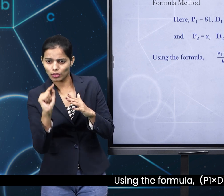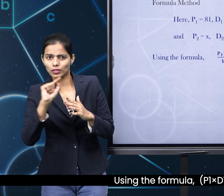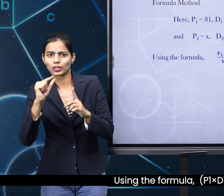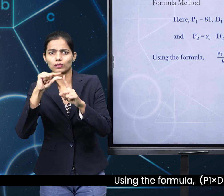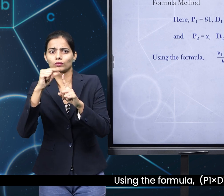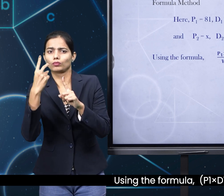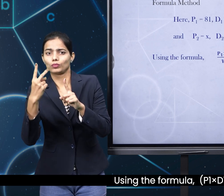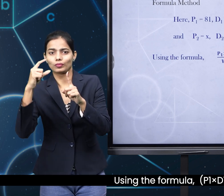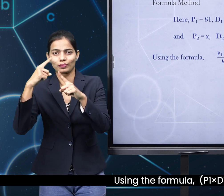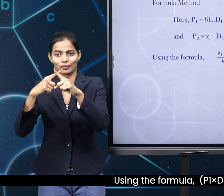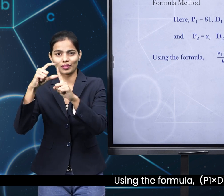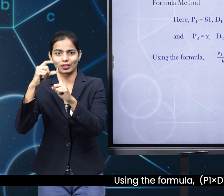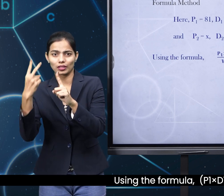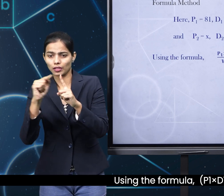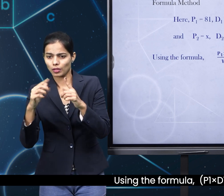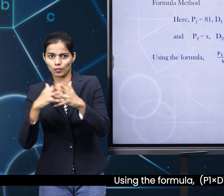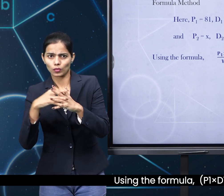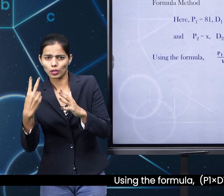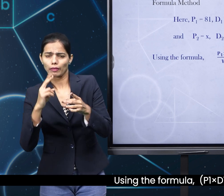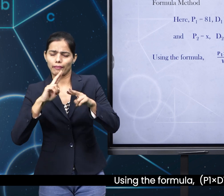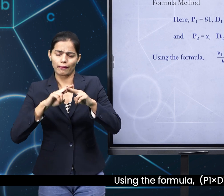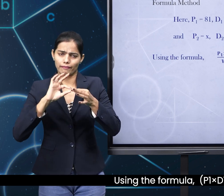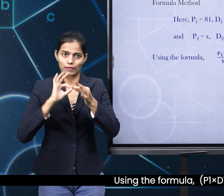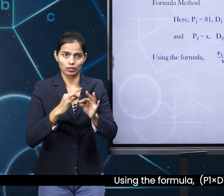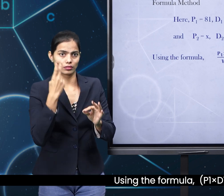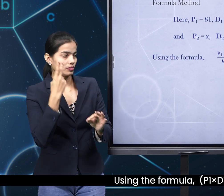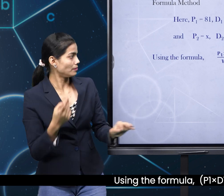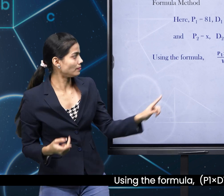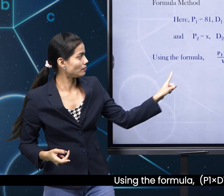is equal to P2 into D2 by W2